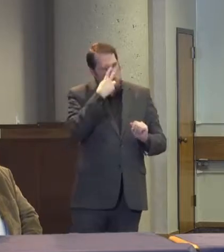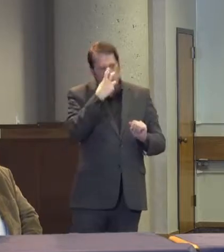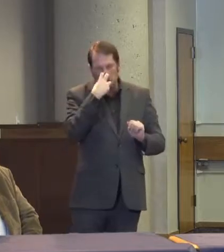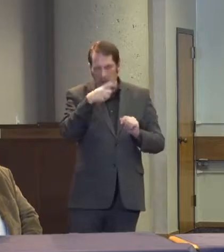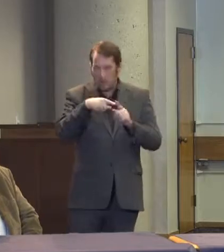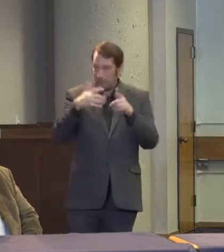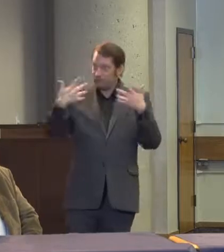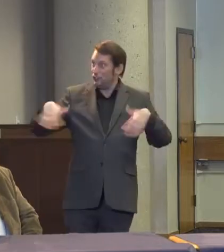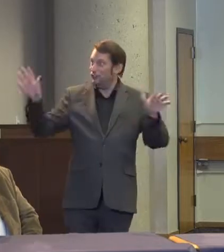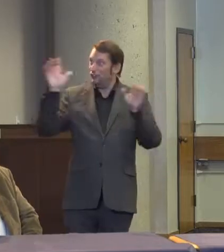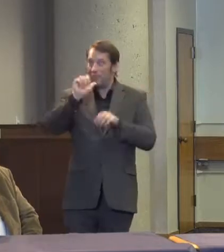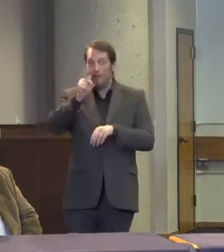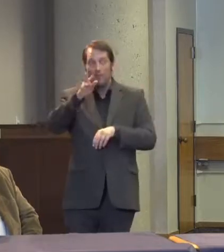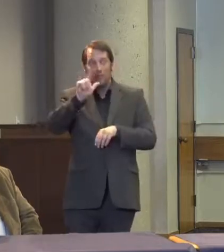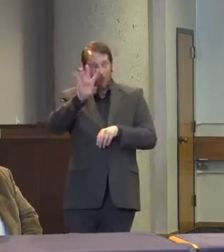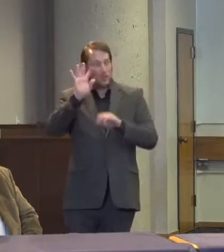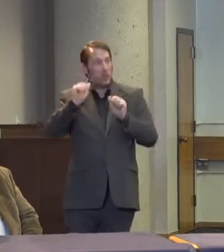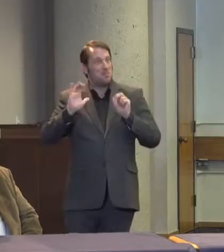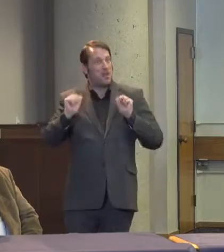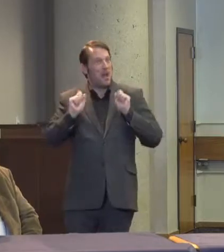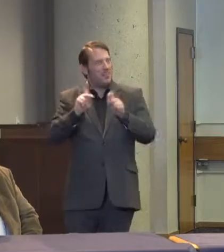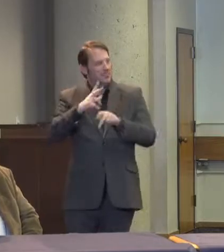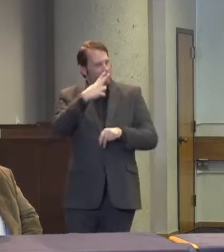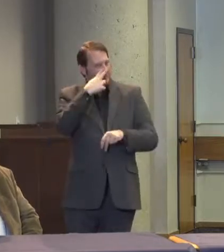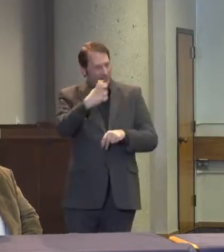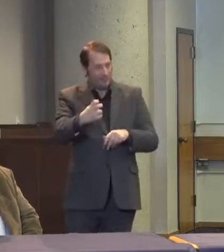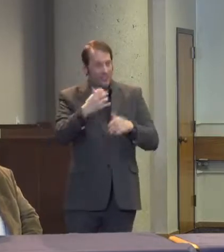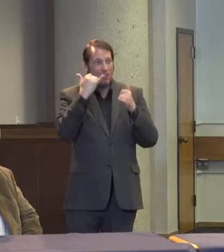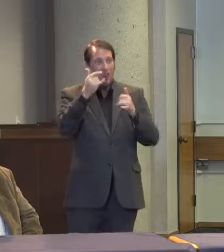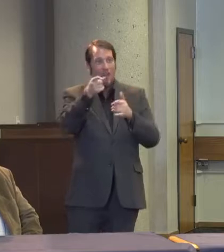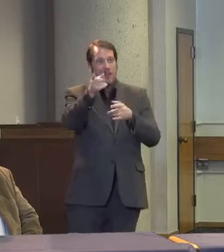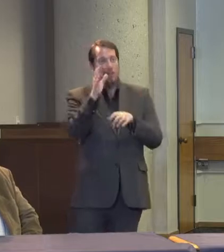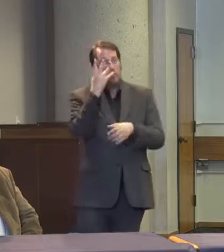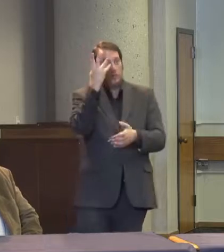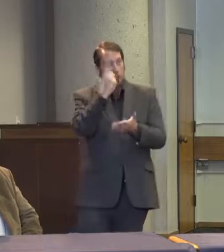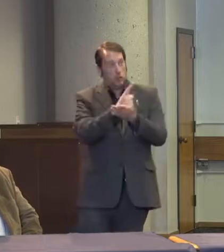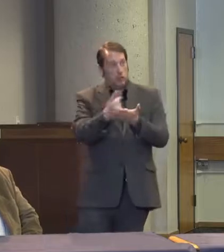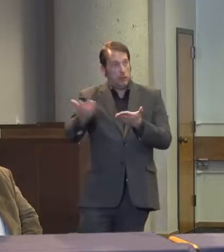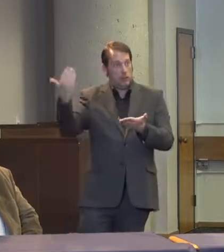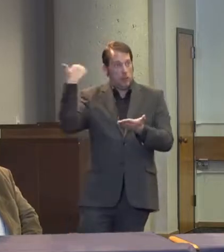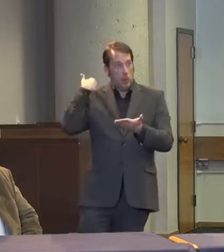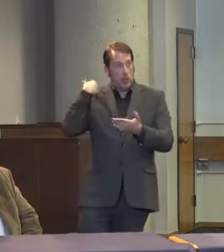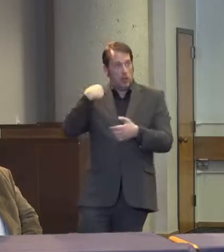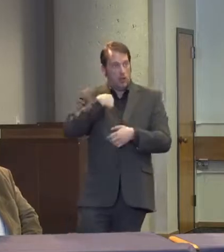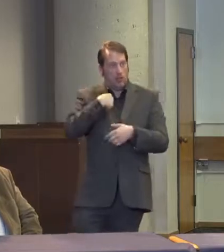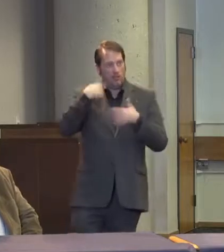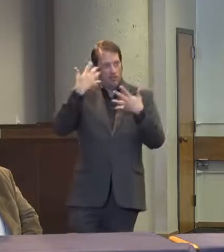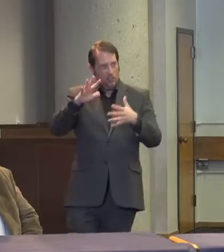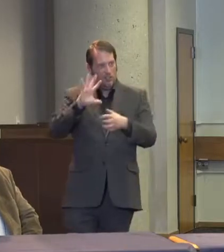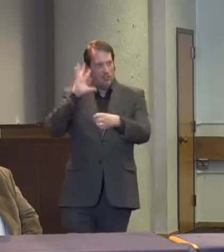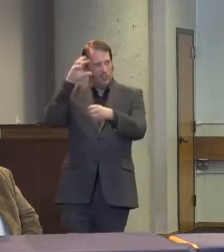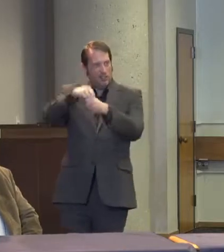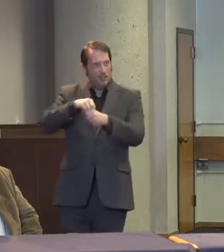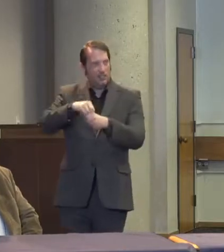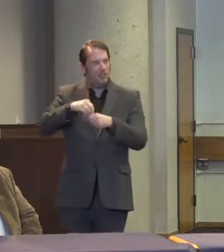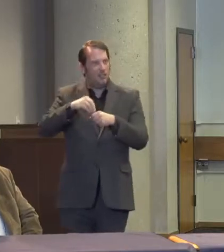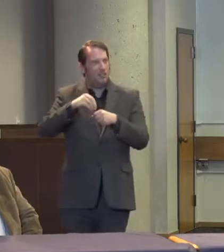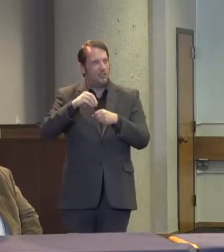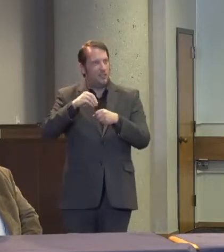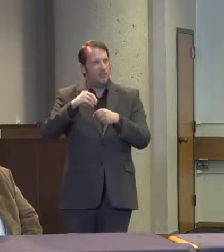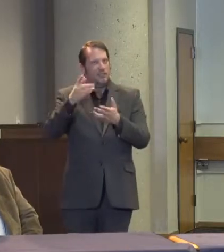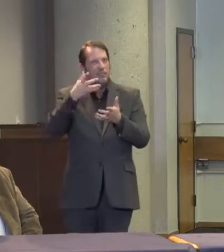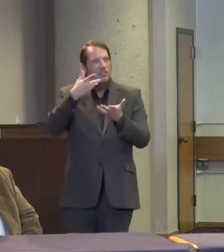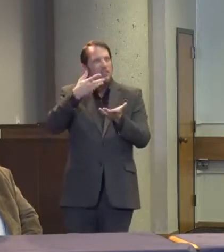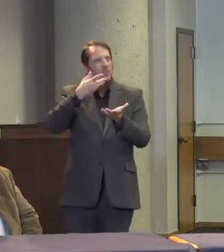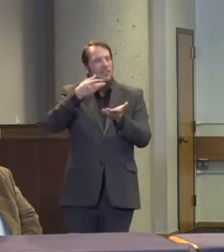would point out to everyone is 4 weeks ago tonight, I was in a hearing talking about the capital budget. And I